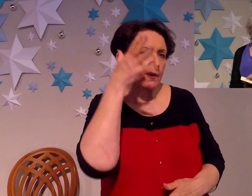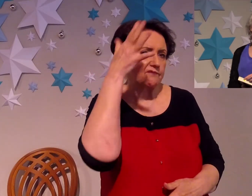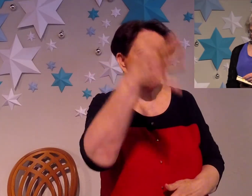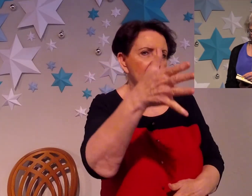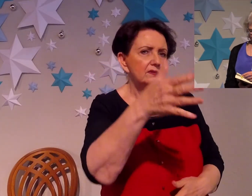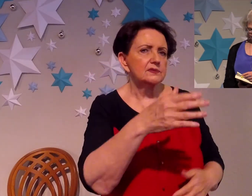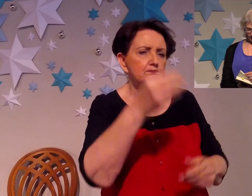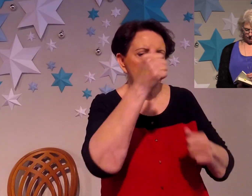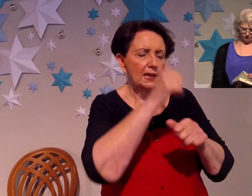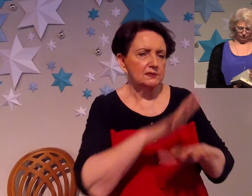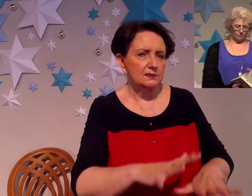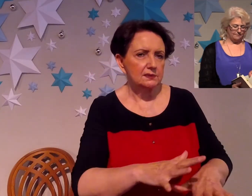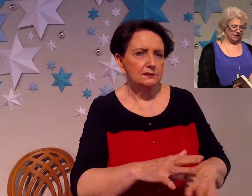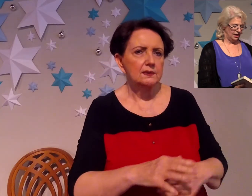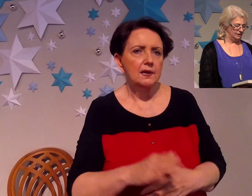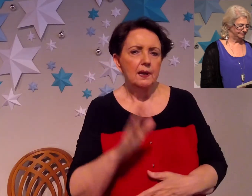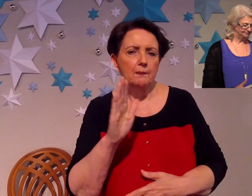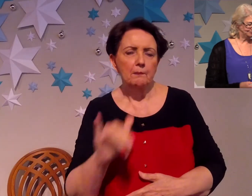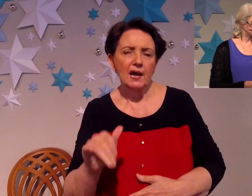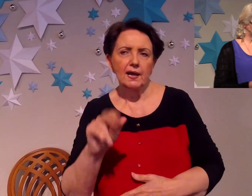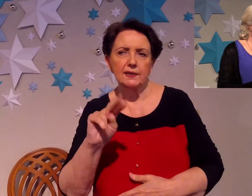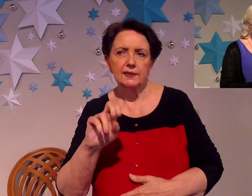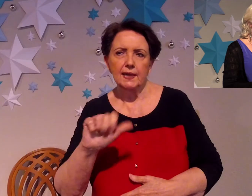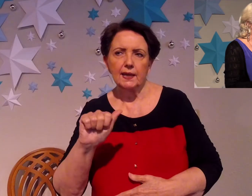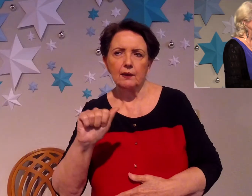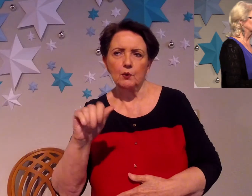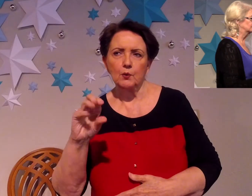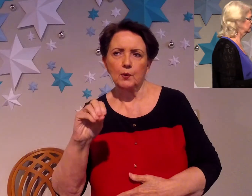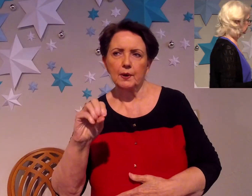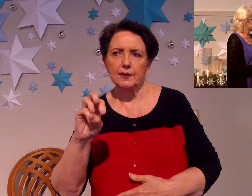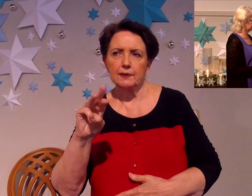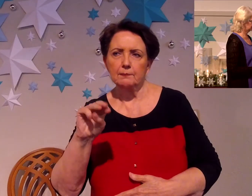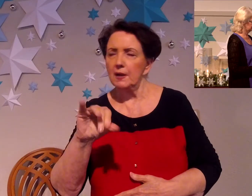Rachel Naomi Remen.